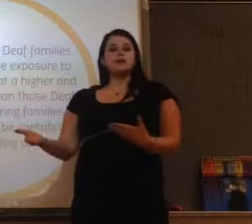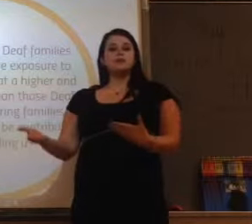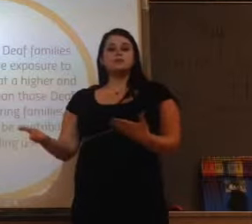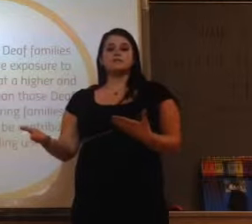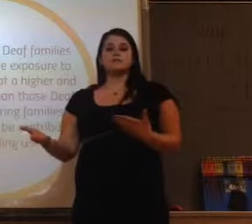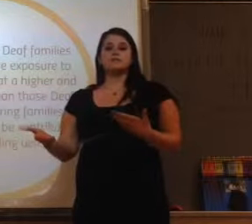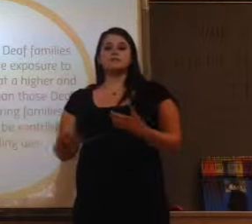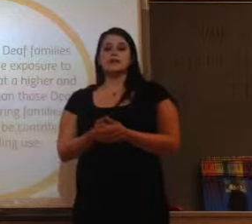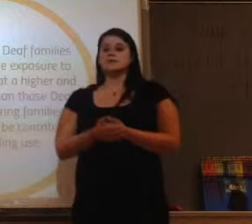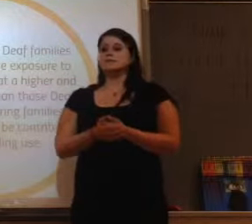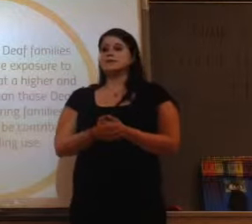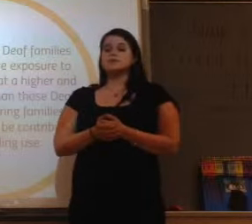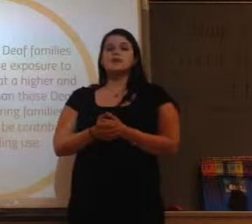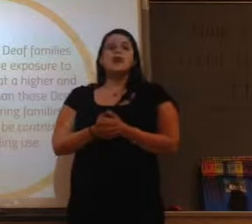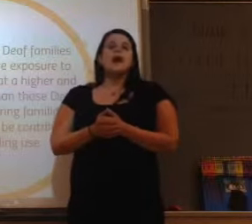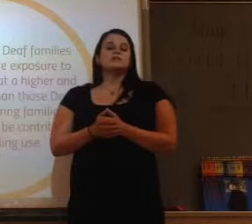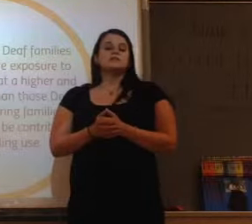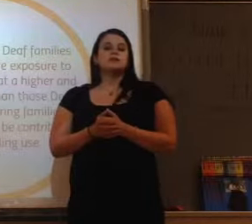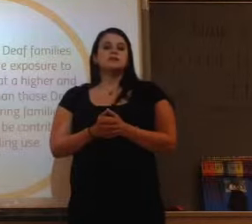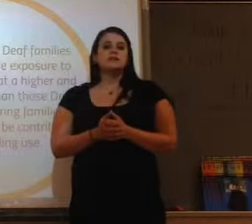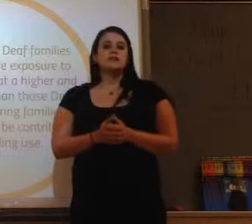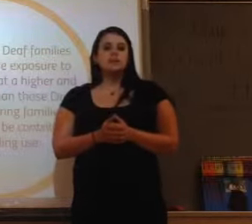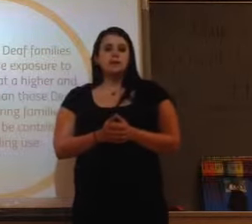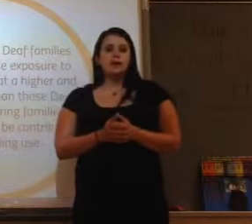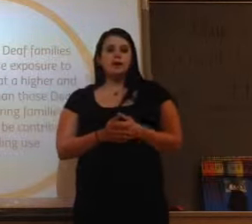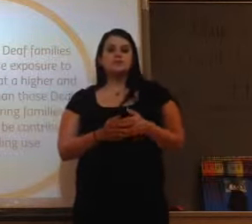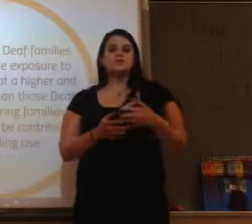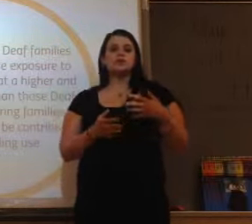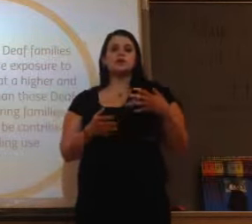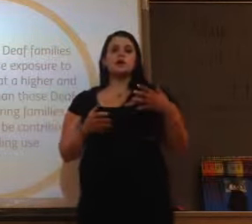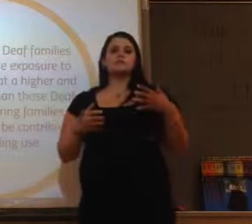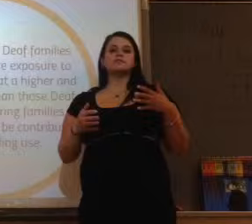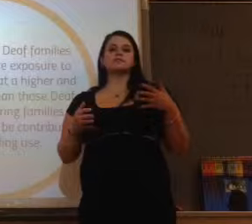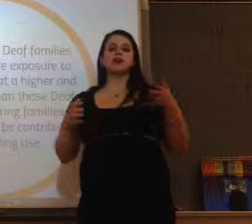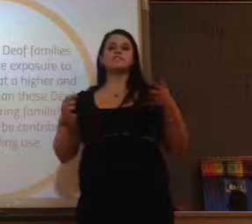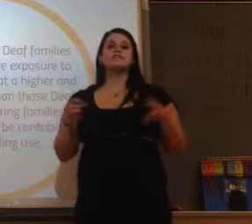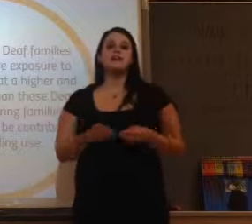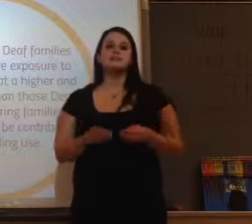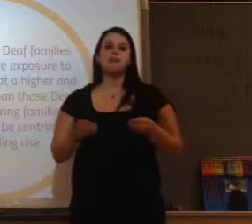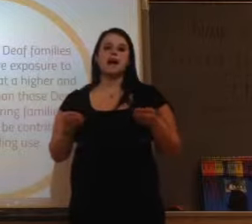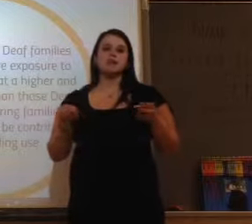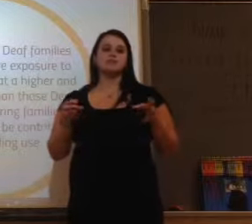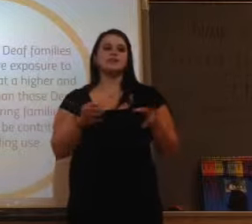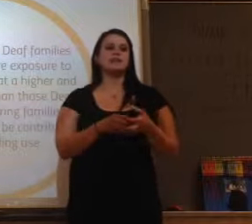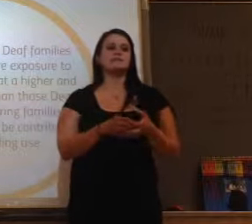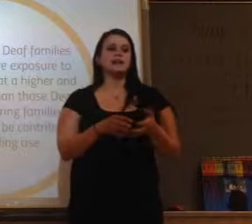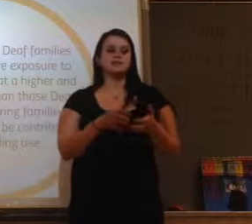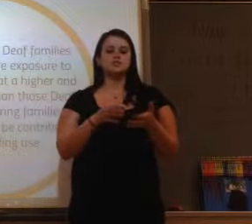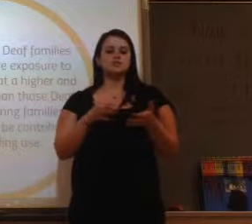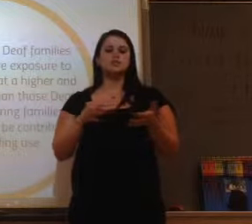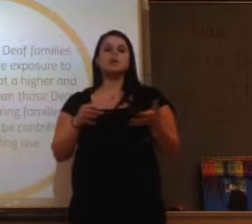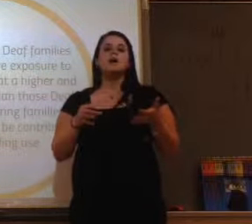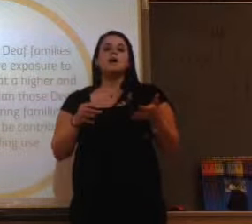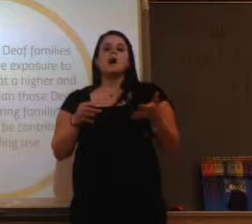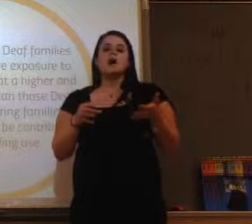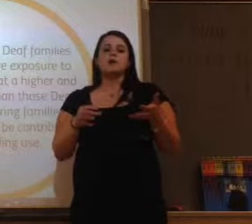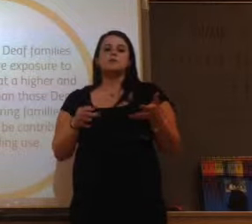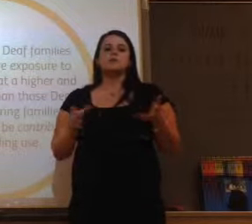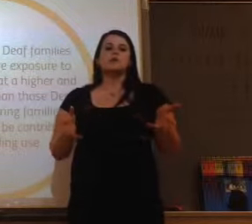develop their fingerspelling skills, as opposed to hearing parents who will often try to find signs or find signs to either